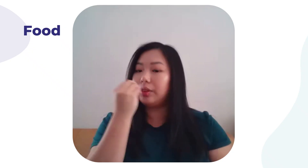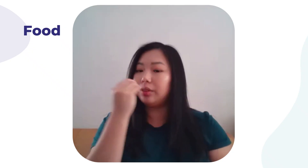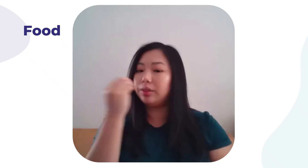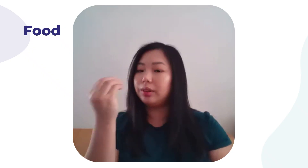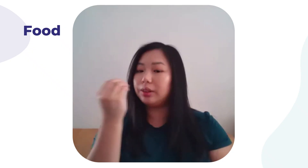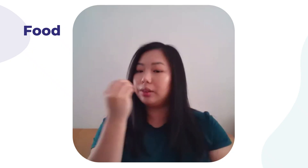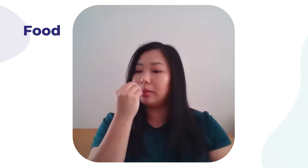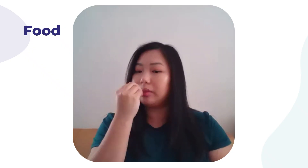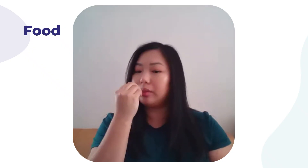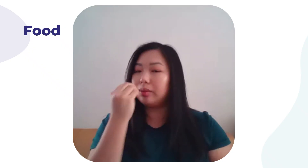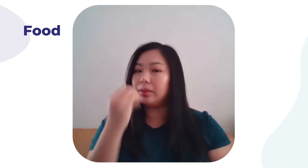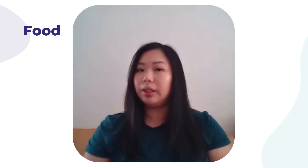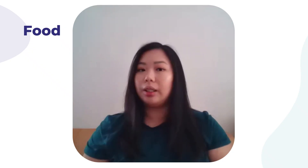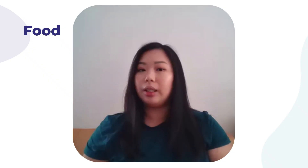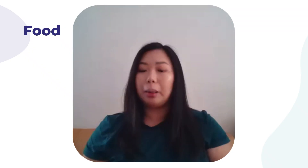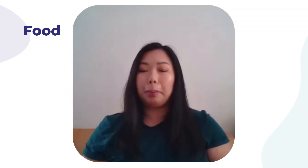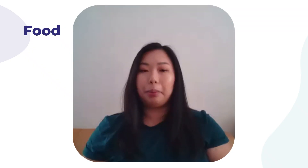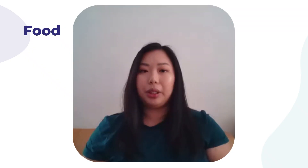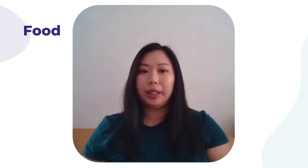Food.